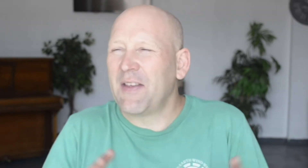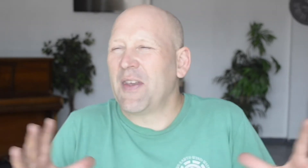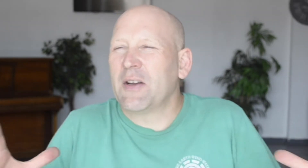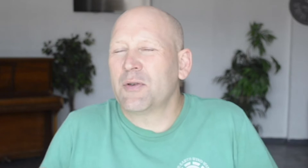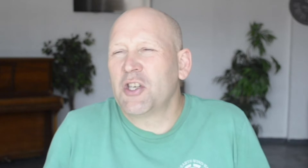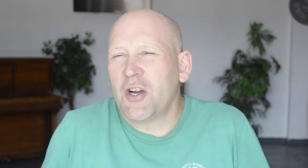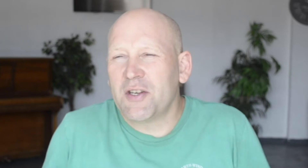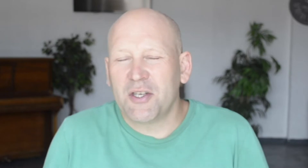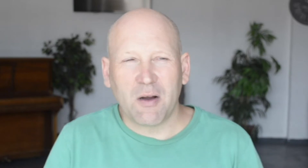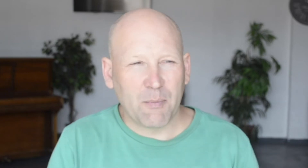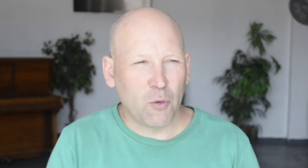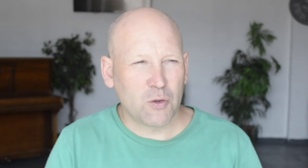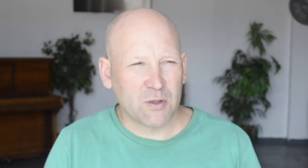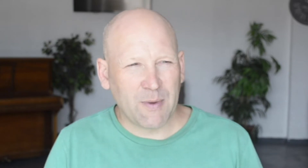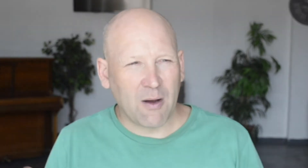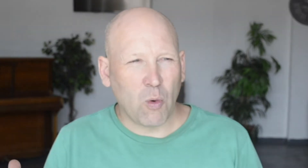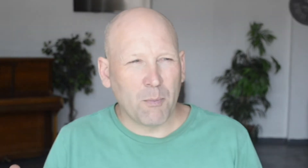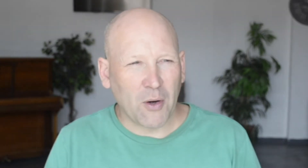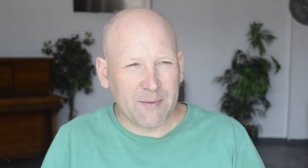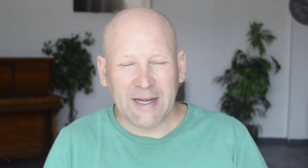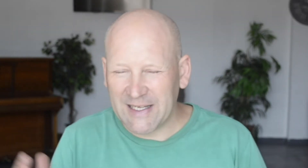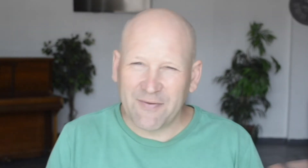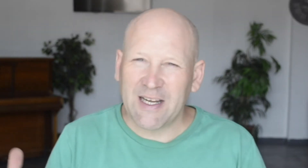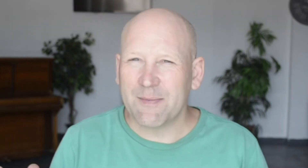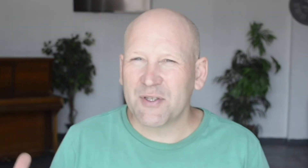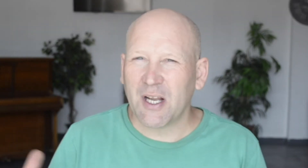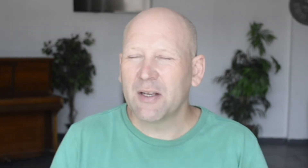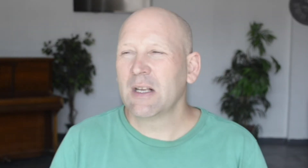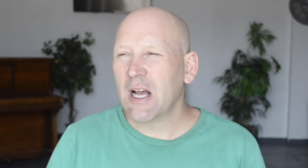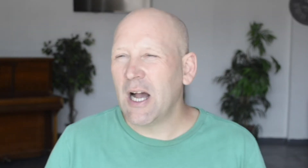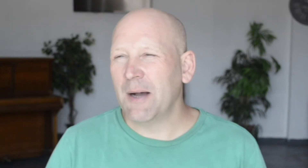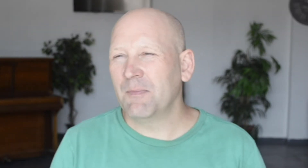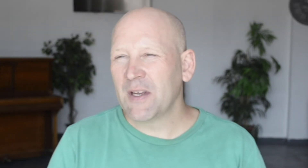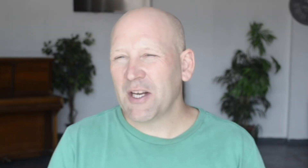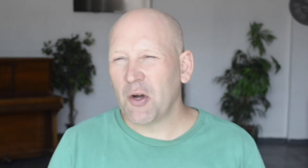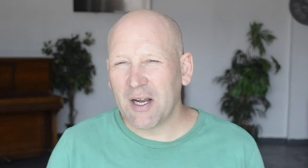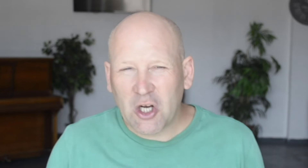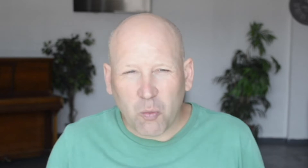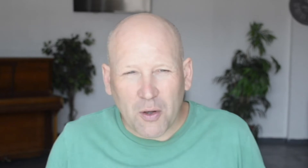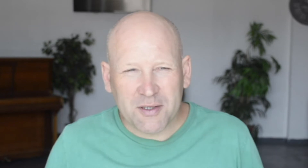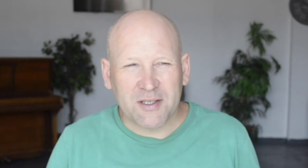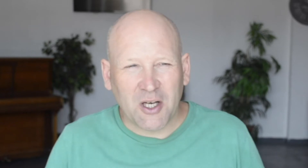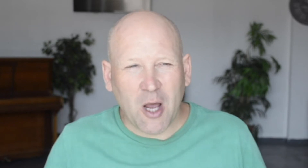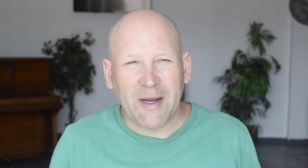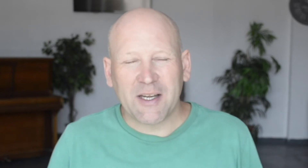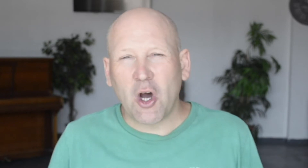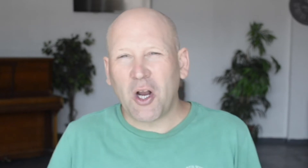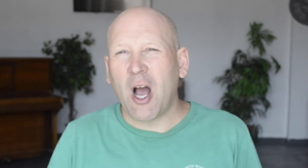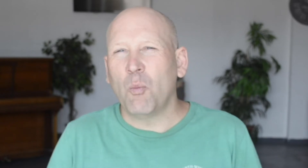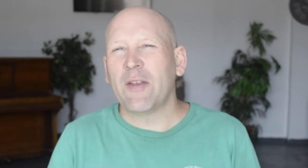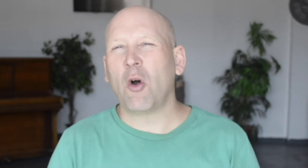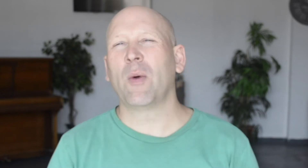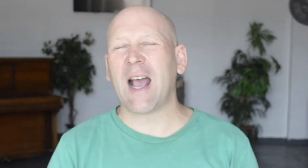in the thing called church. You know, Paul talks about one body, many different limbs. You know, God wants us to come in and